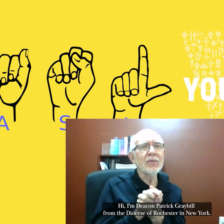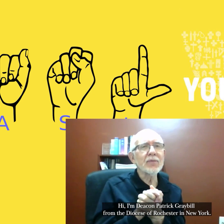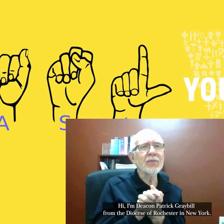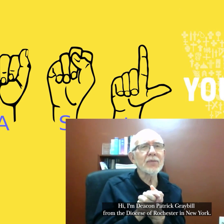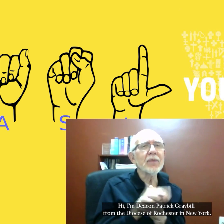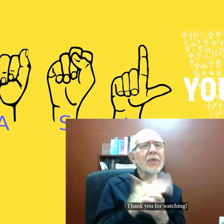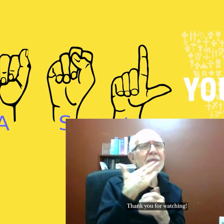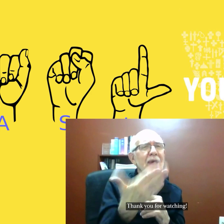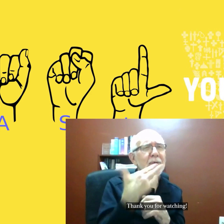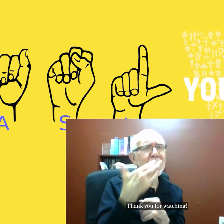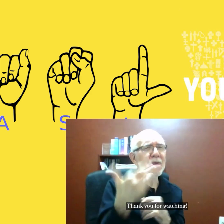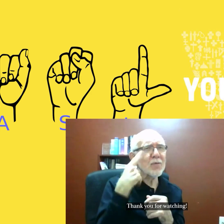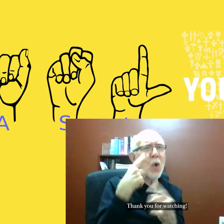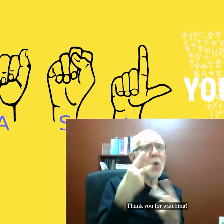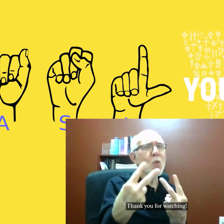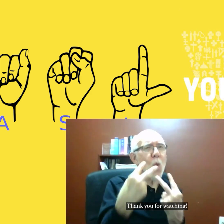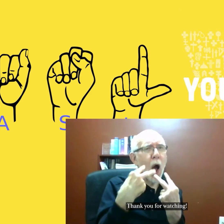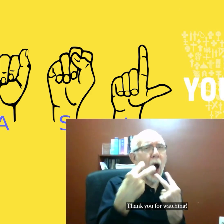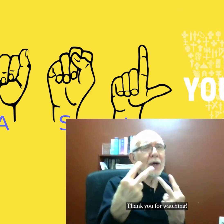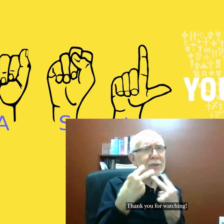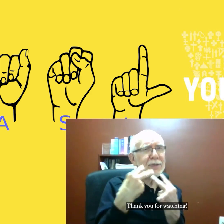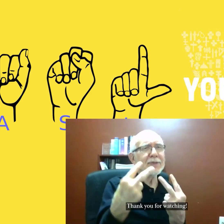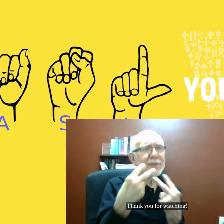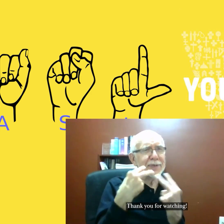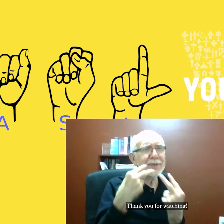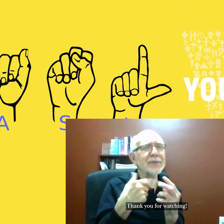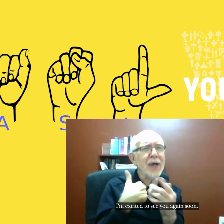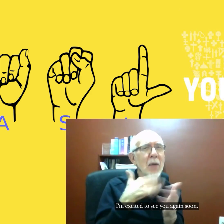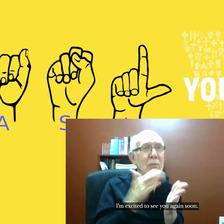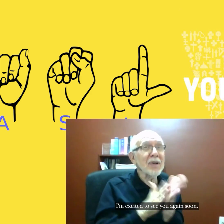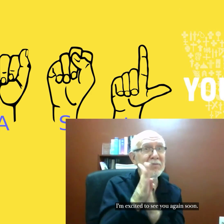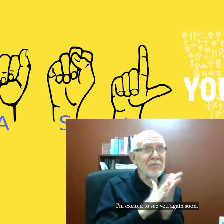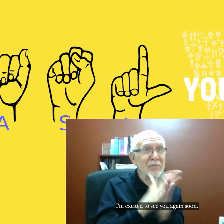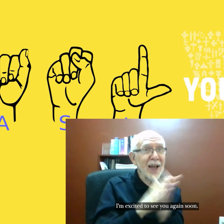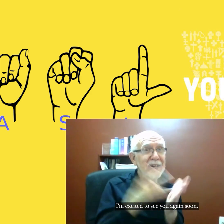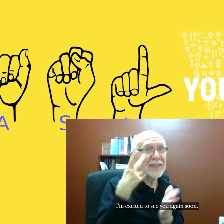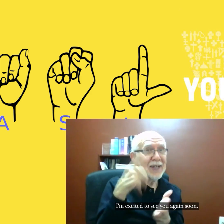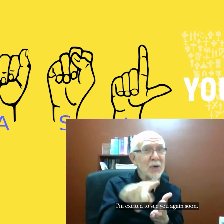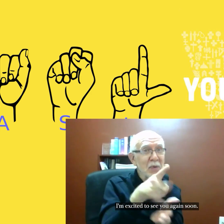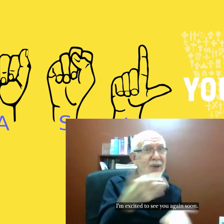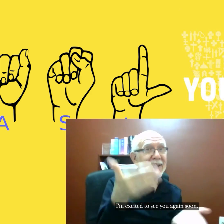Thank you for watching. I'm excited to see you again soon.